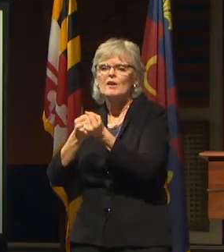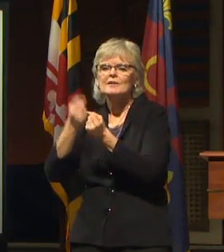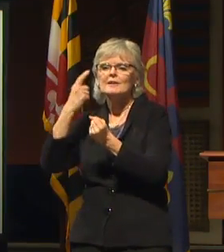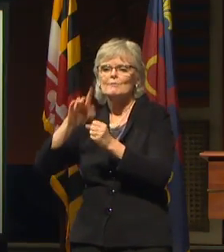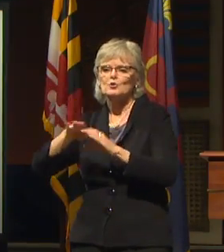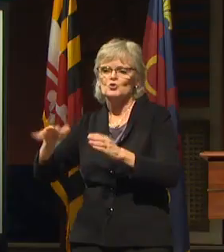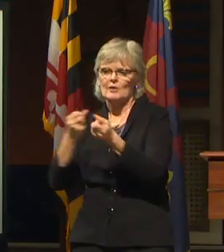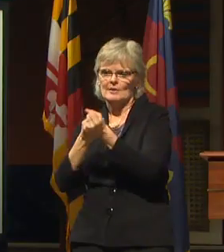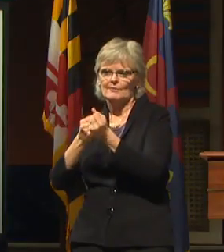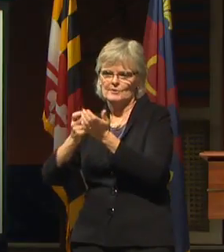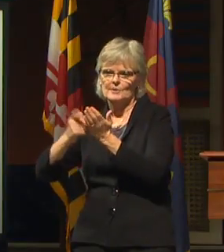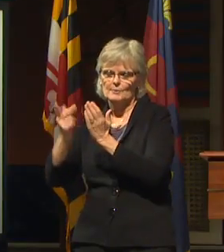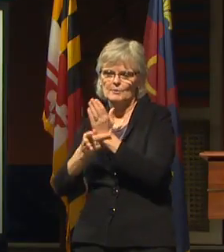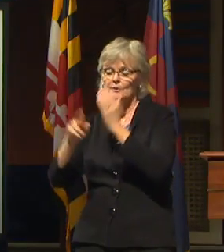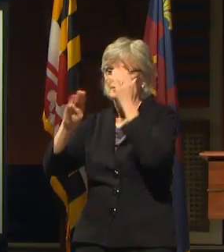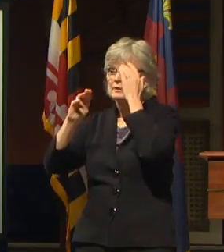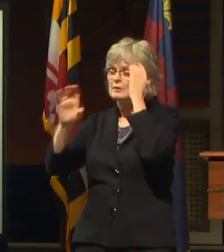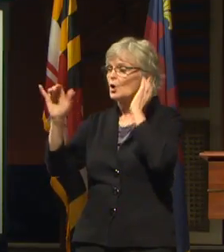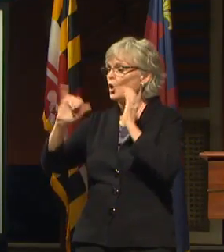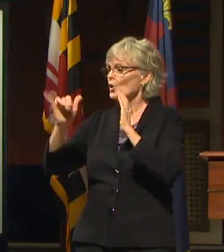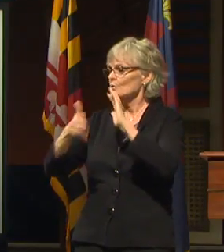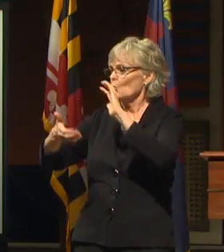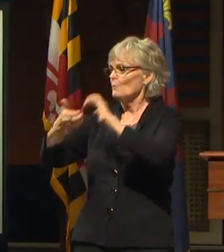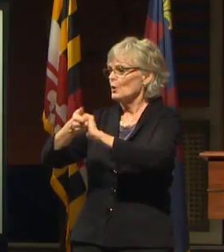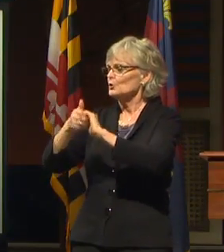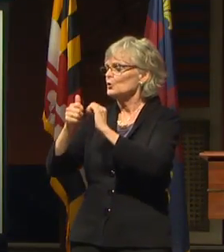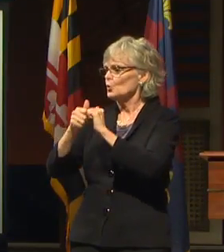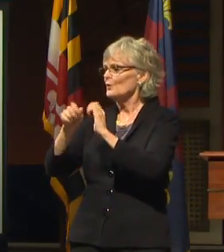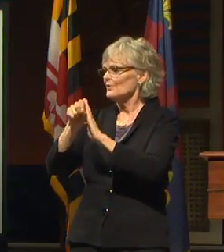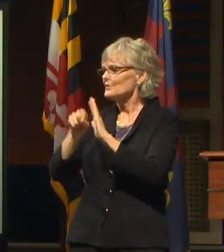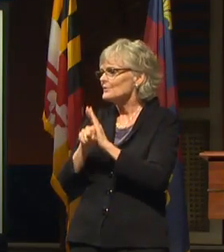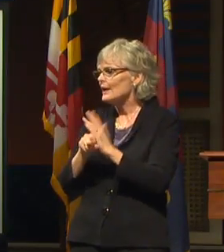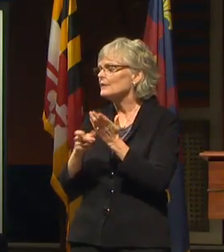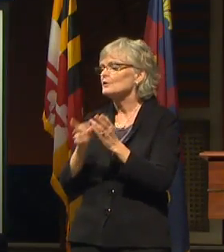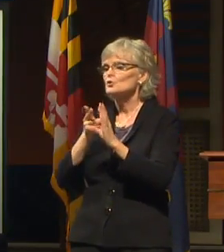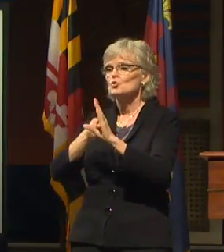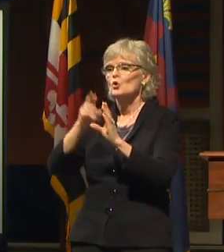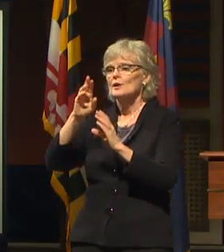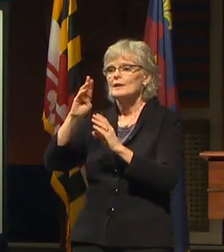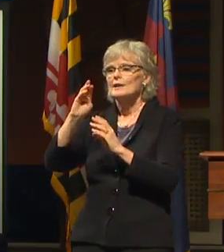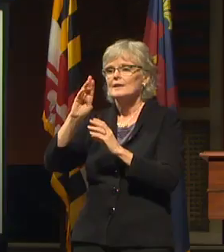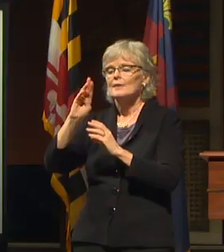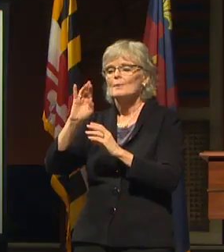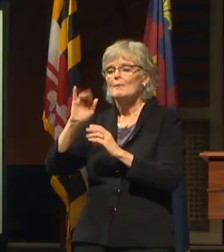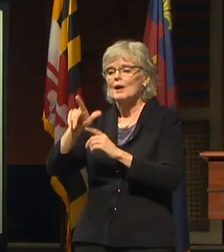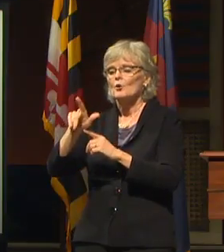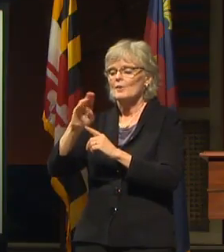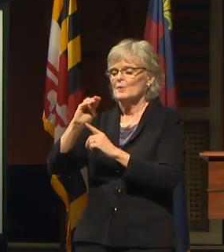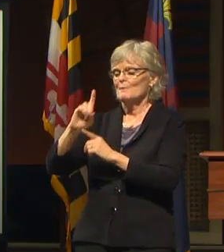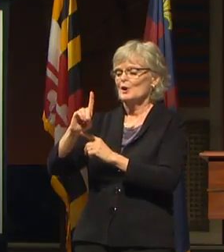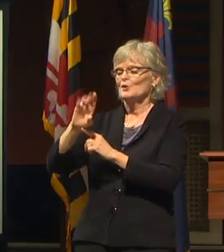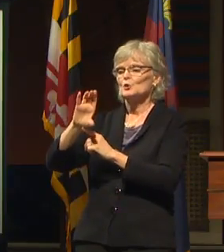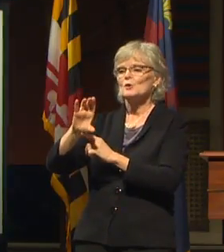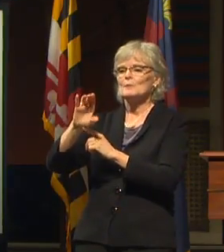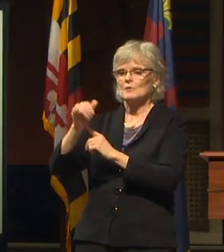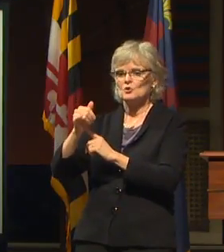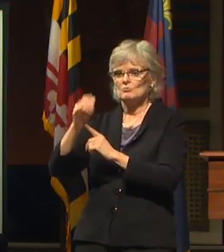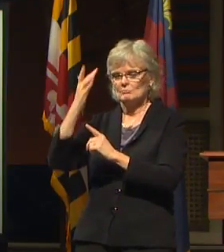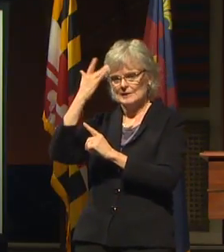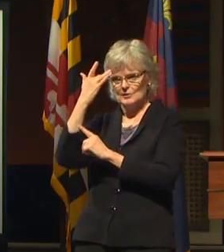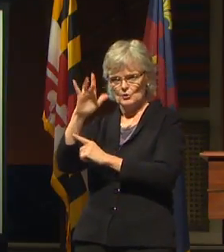programs. Montgomery County is also partnering with the state by joining the Maryland Criminal Intelligence Network. Governor Hogan